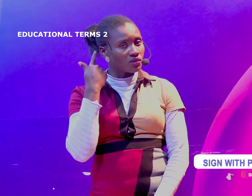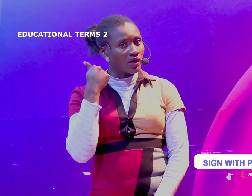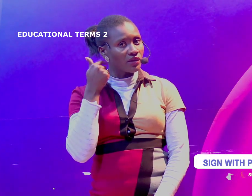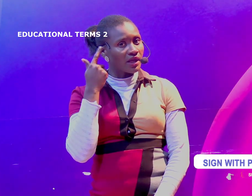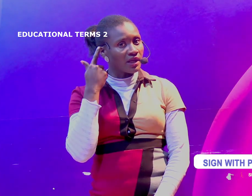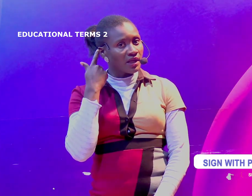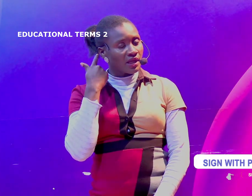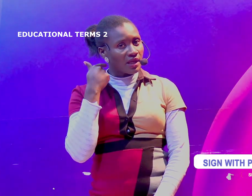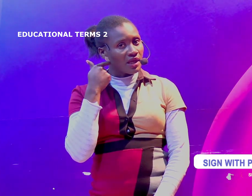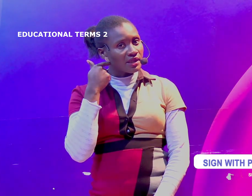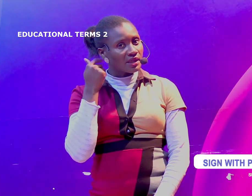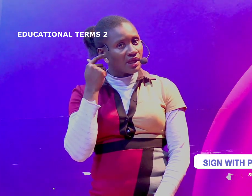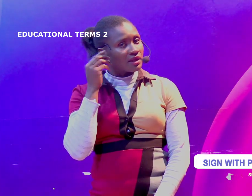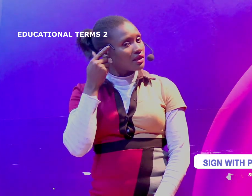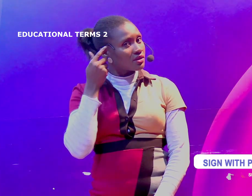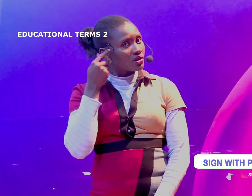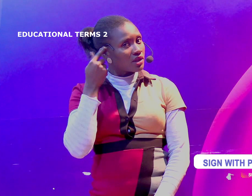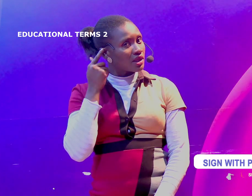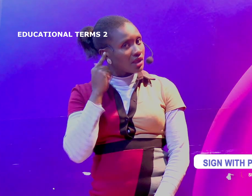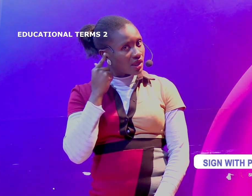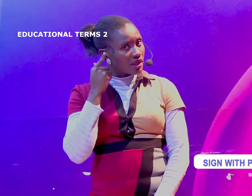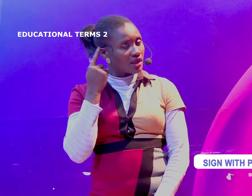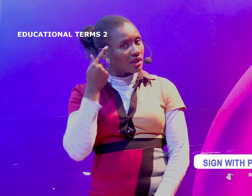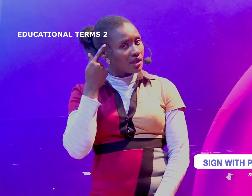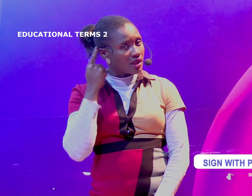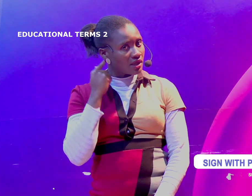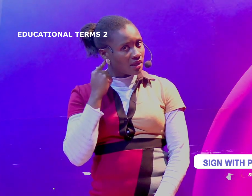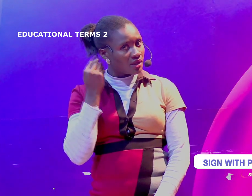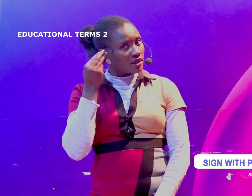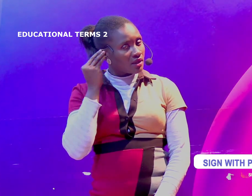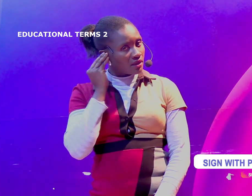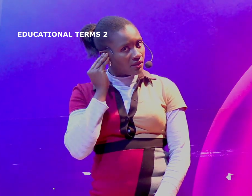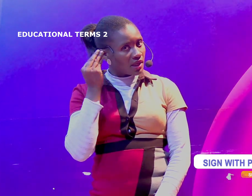their ears like this. So the hearing aid here, the aid,